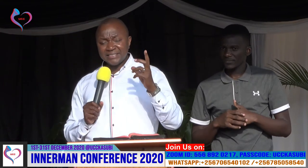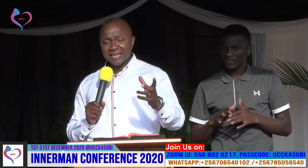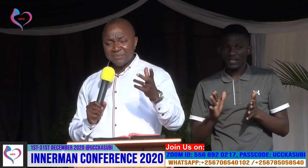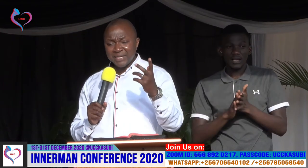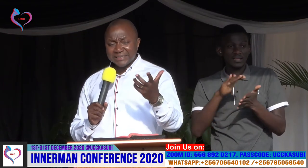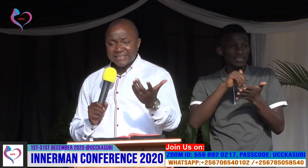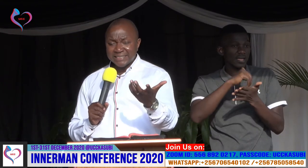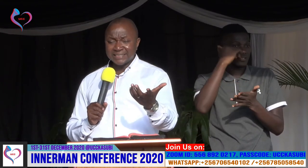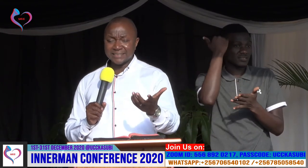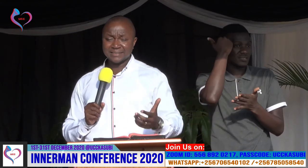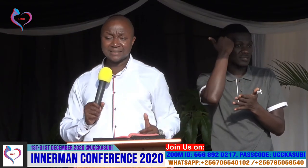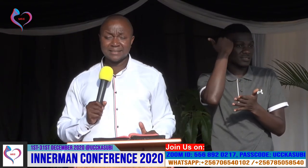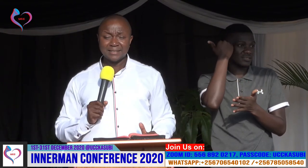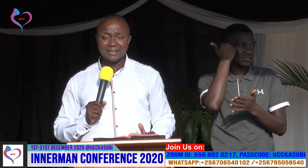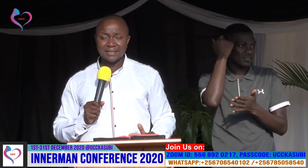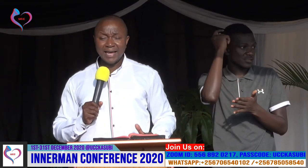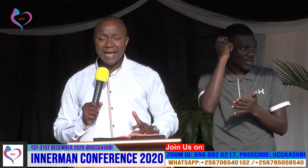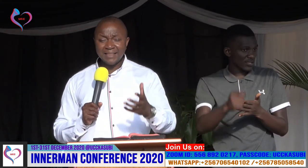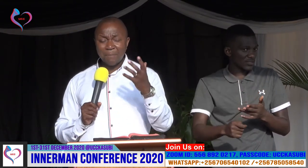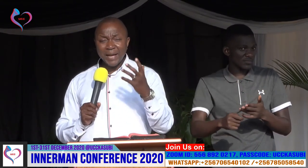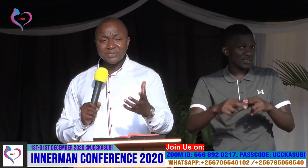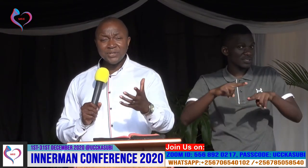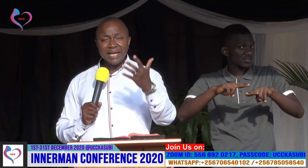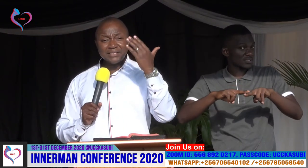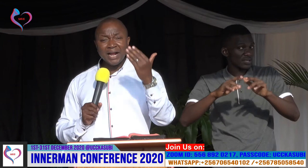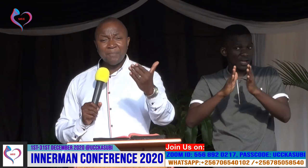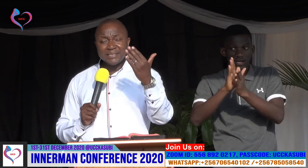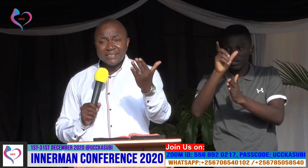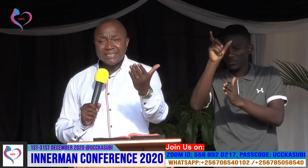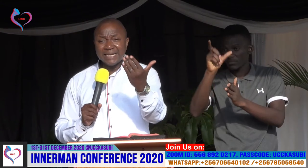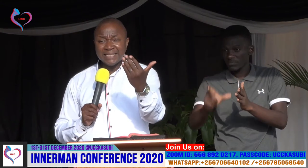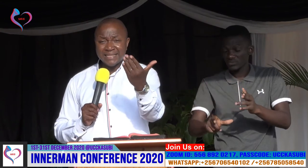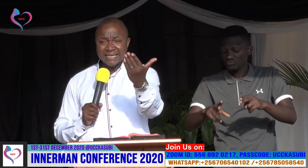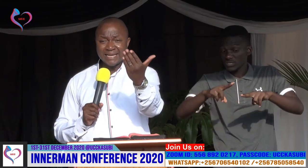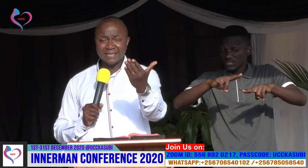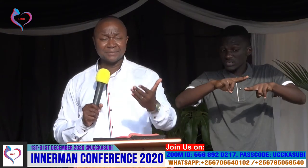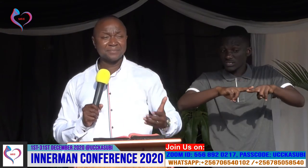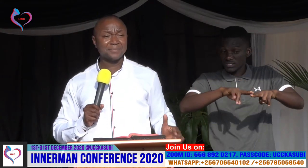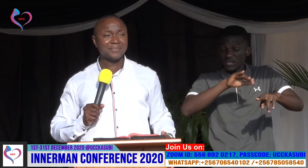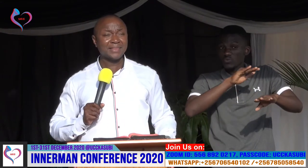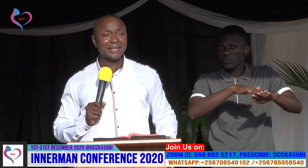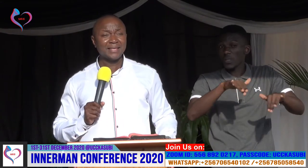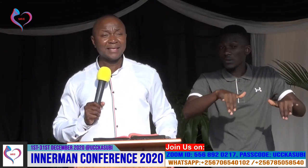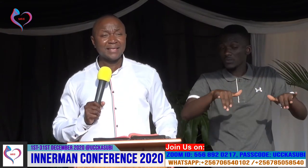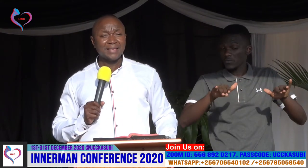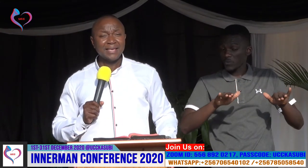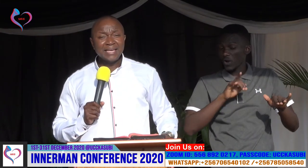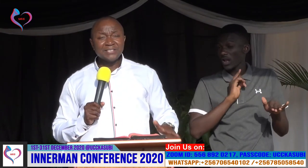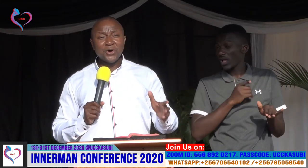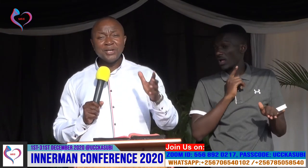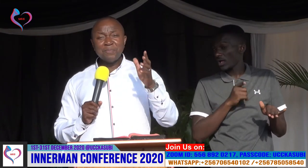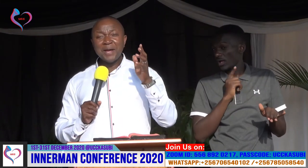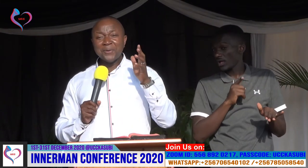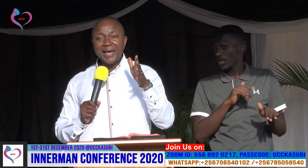that judgment seat. And the person that shall be seated there